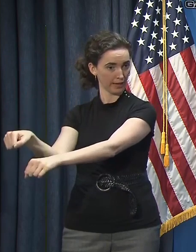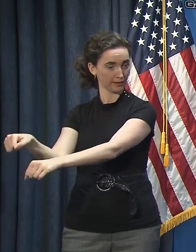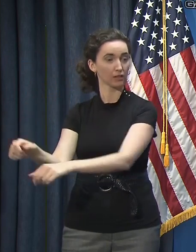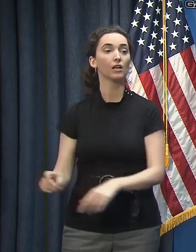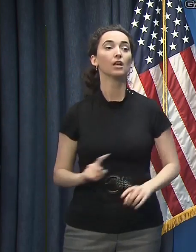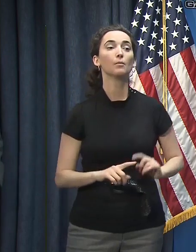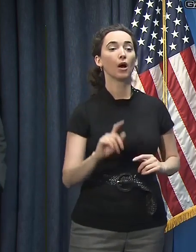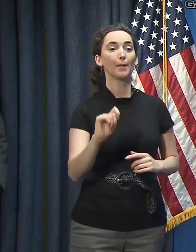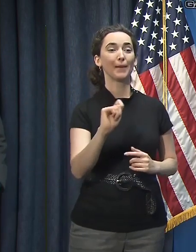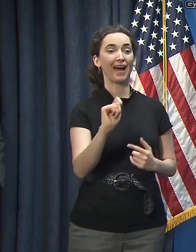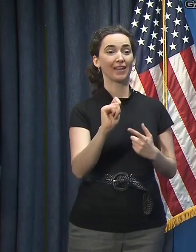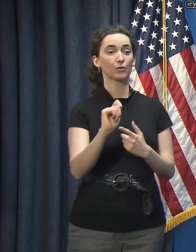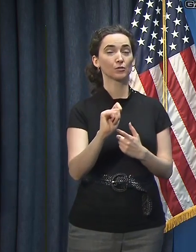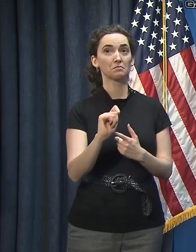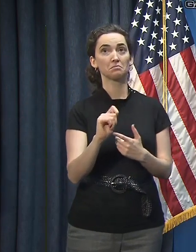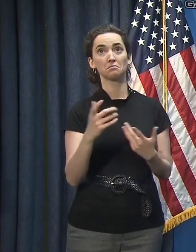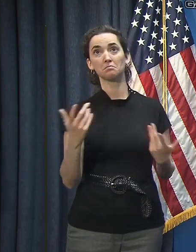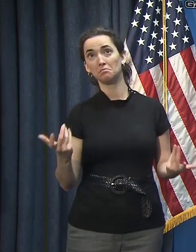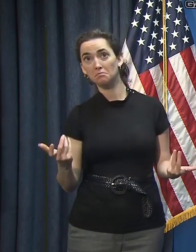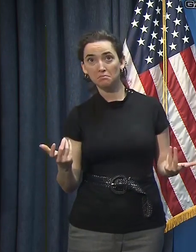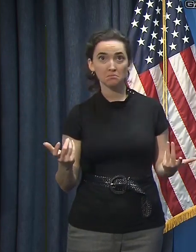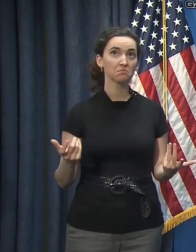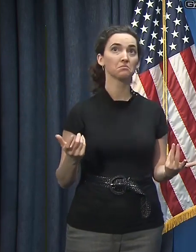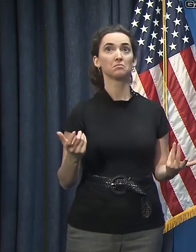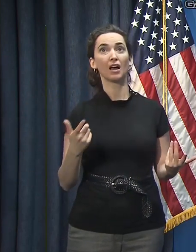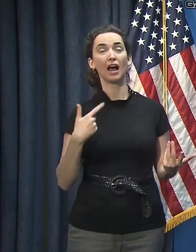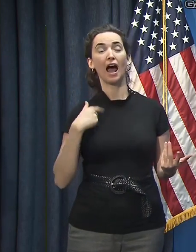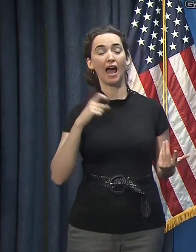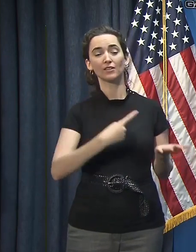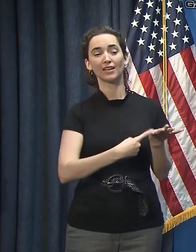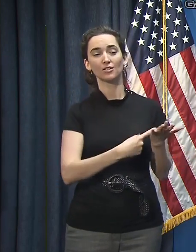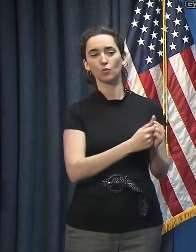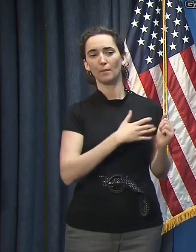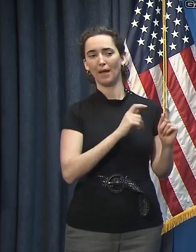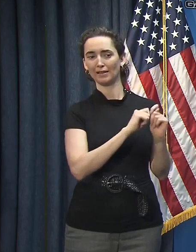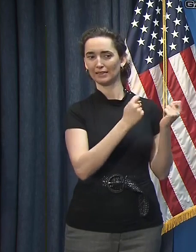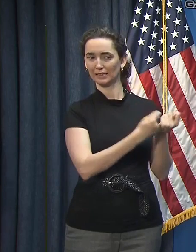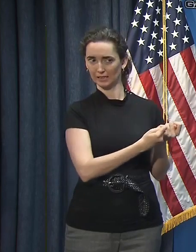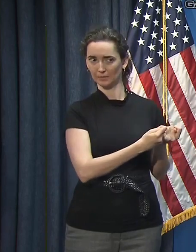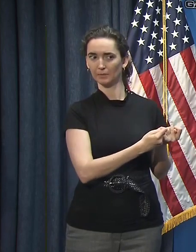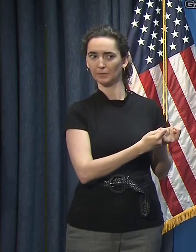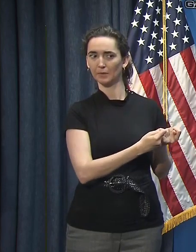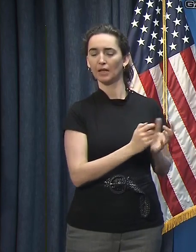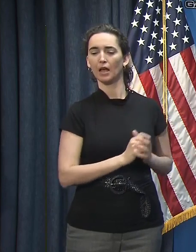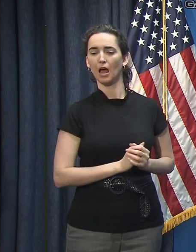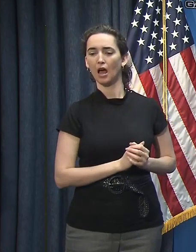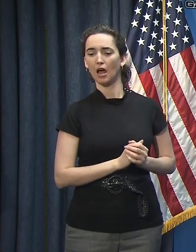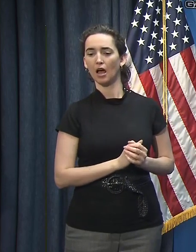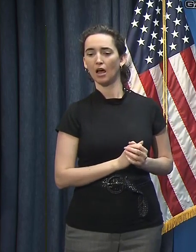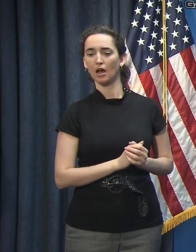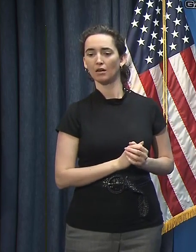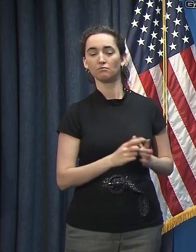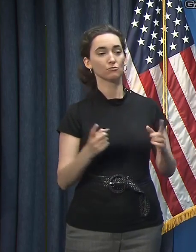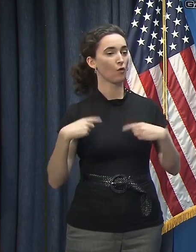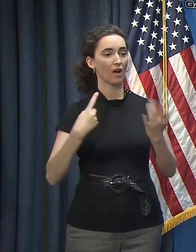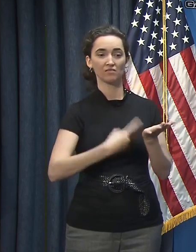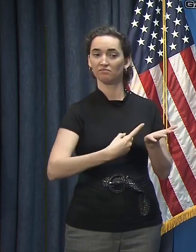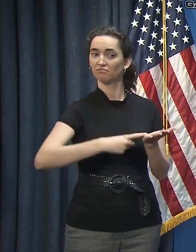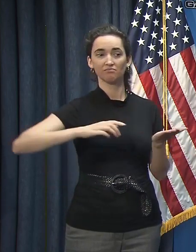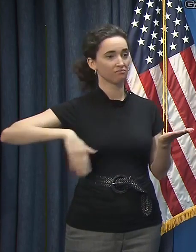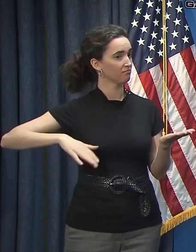restrooms, I will have to get with my team and talk about it. That's not something that we had a discussion